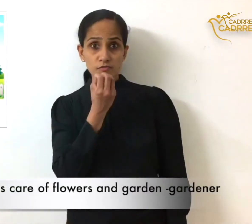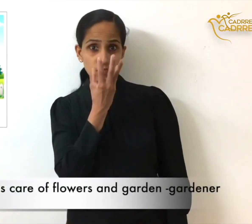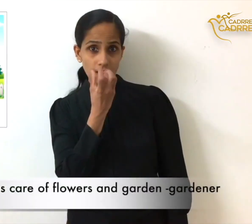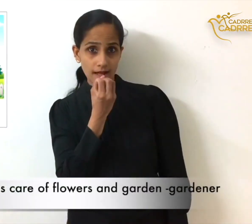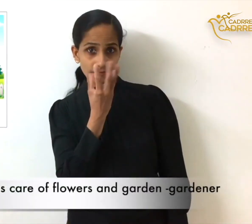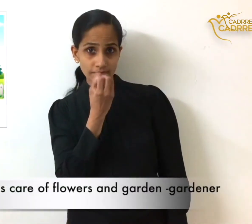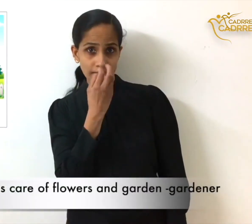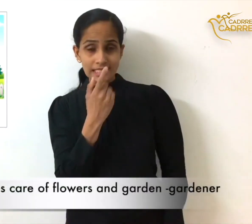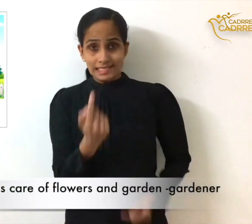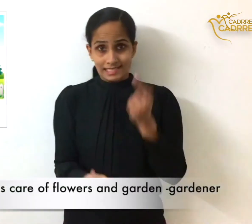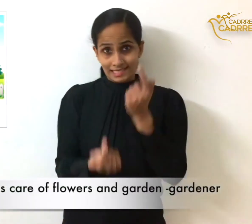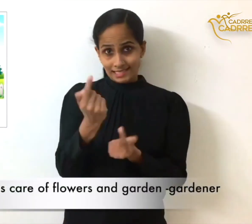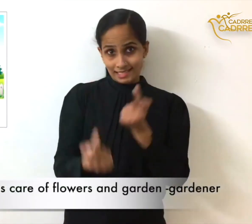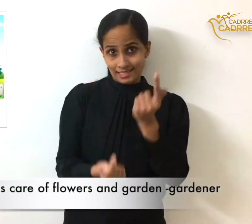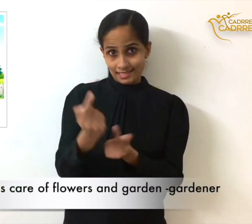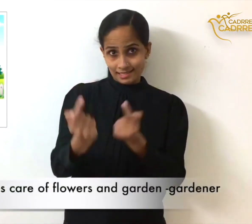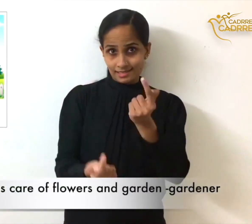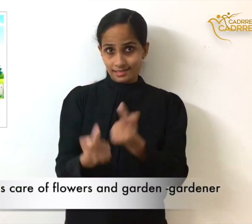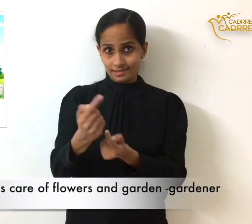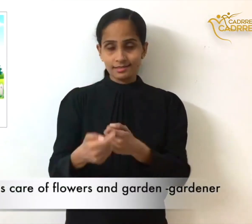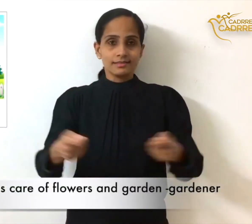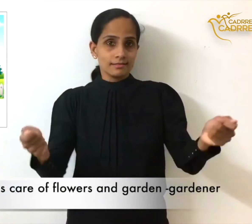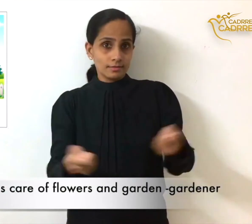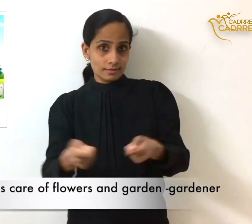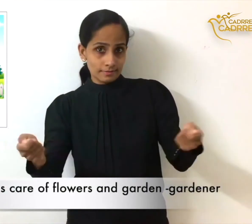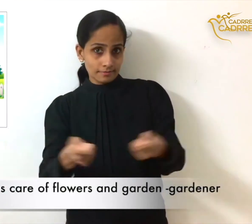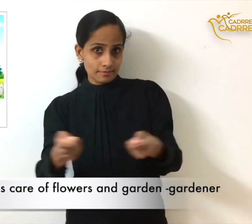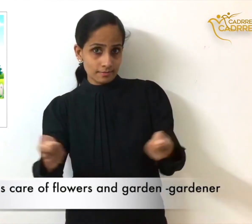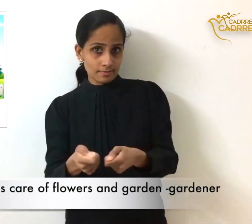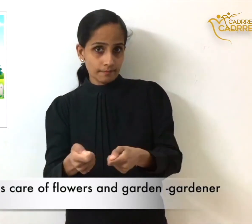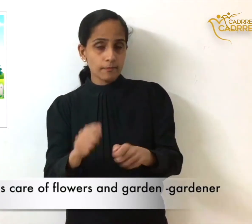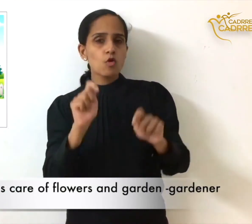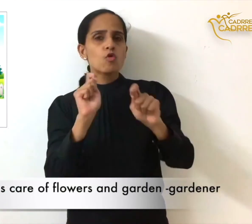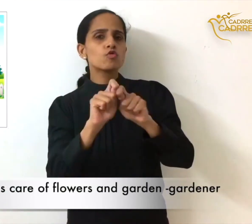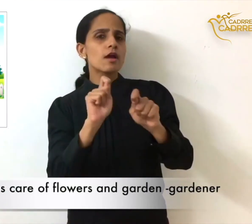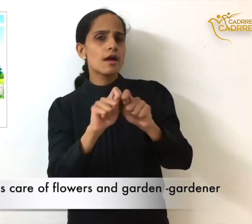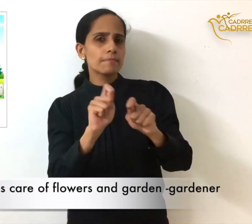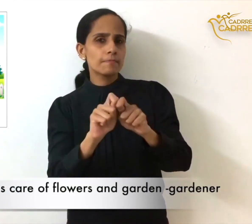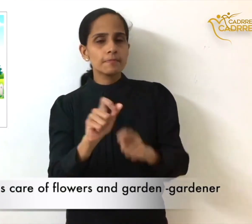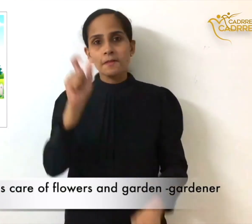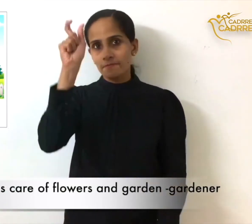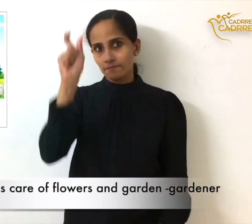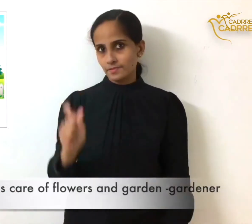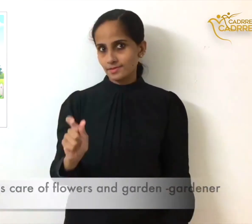Person who takes care of flowers and gardener.